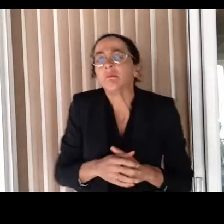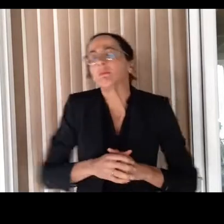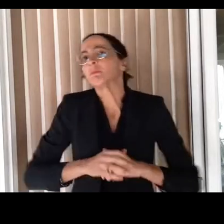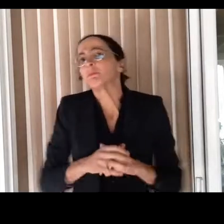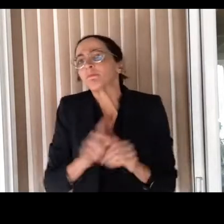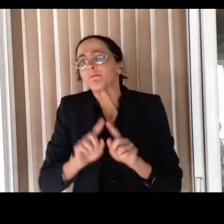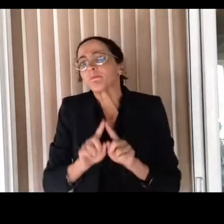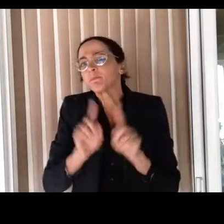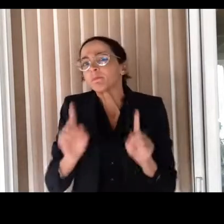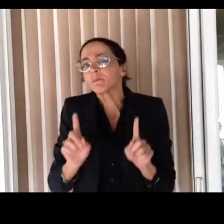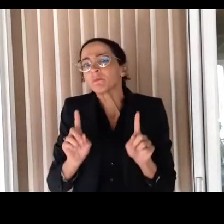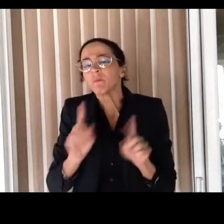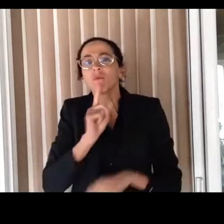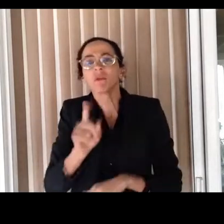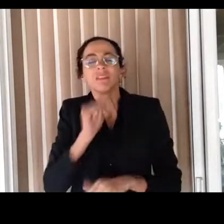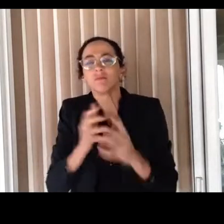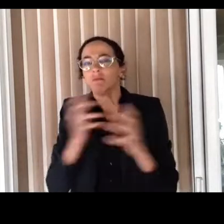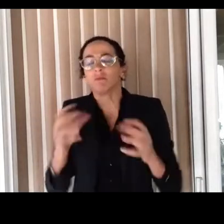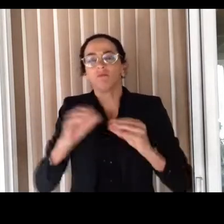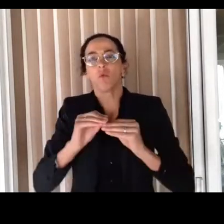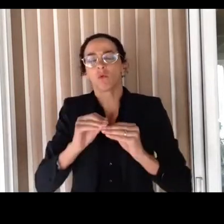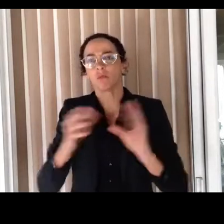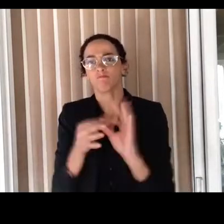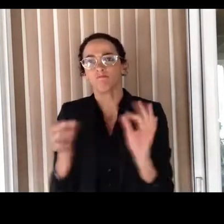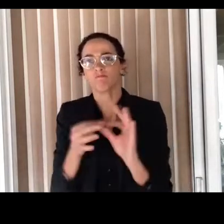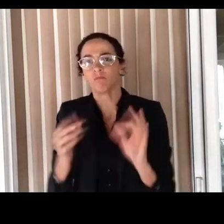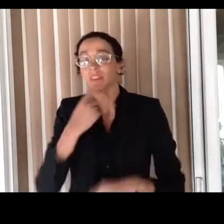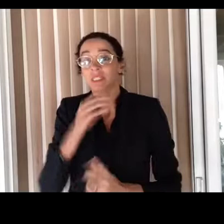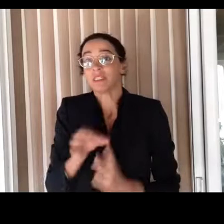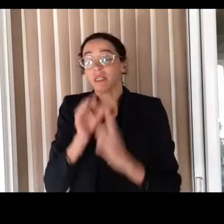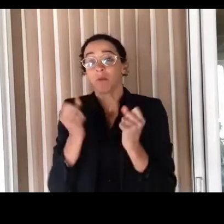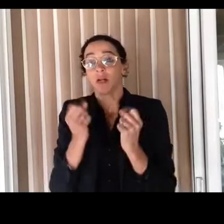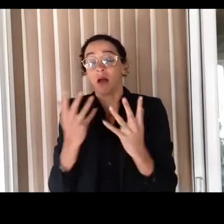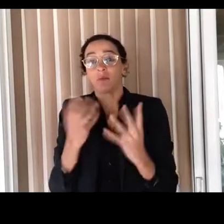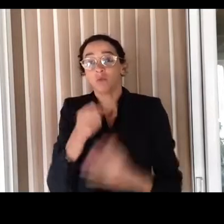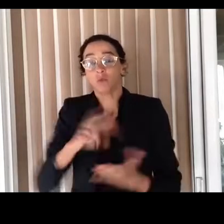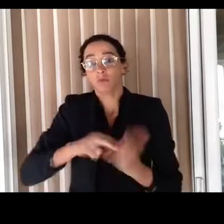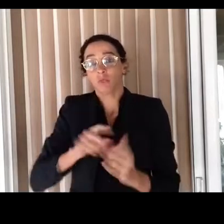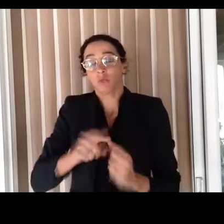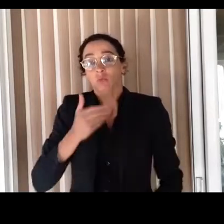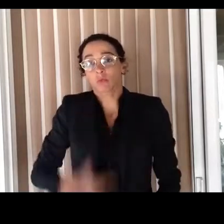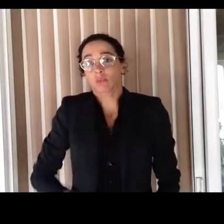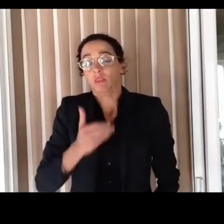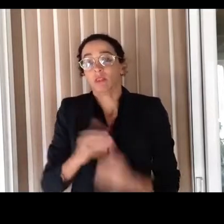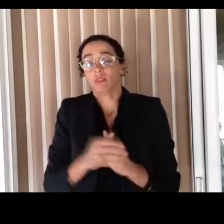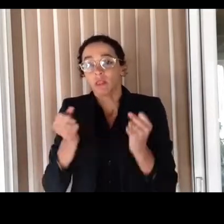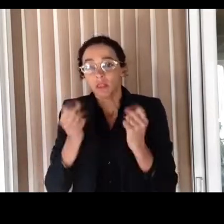But really, there's not much more to say other than how much you've meant to me, how much I love